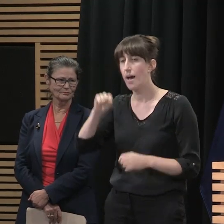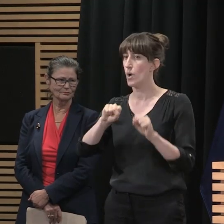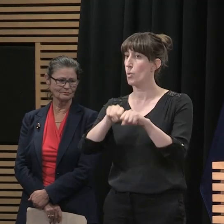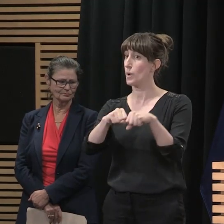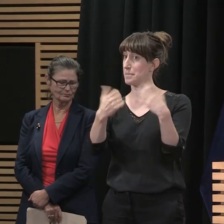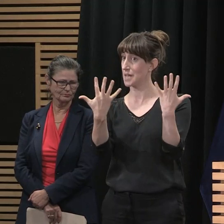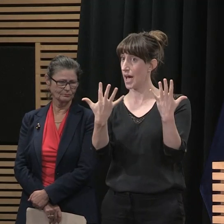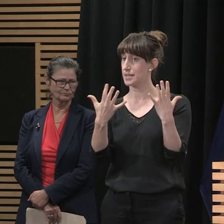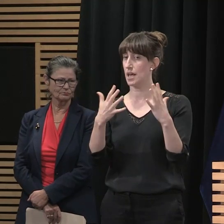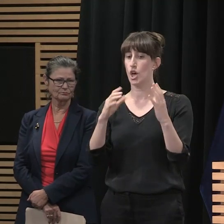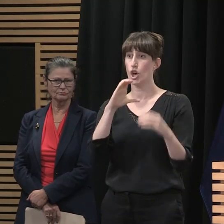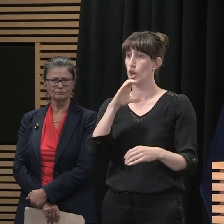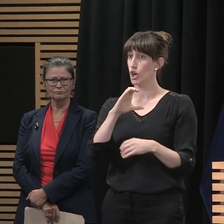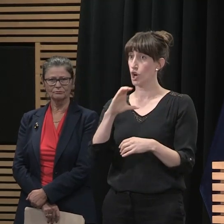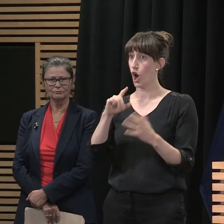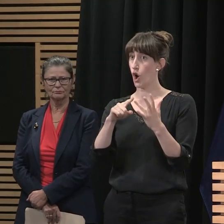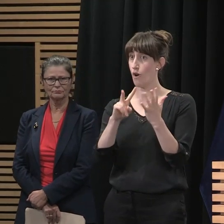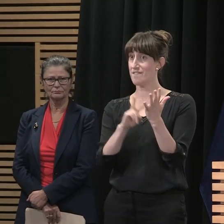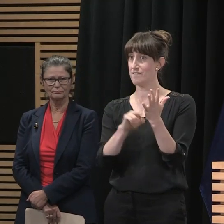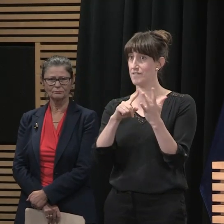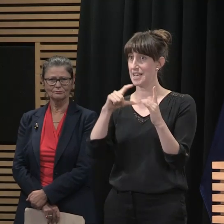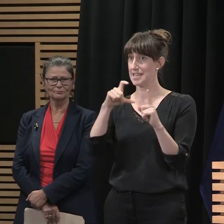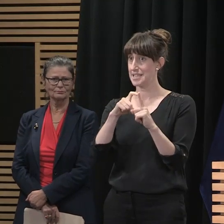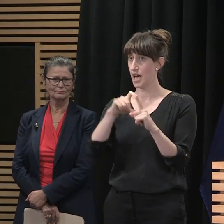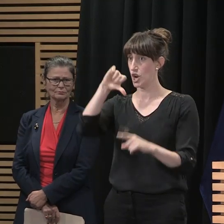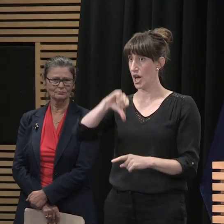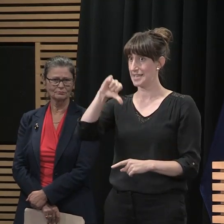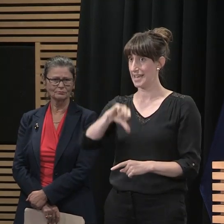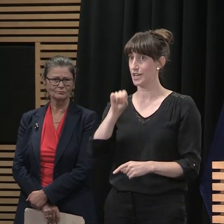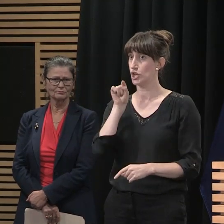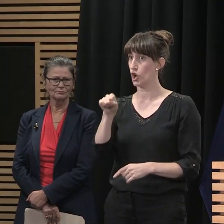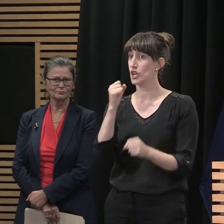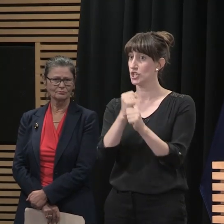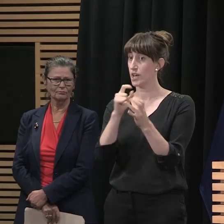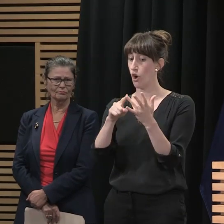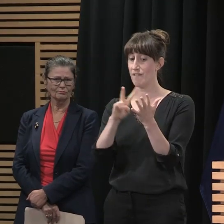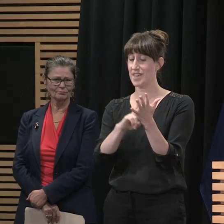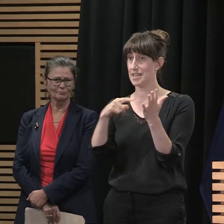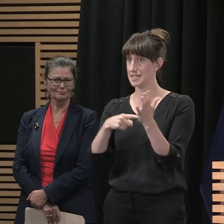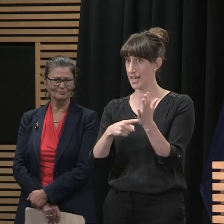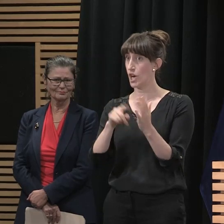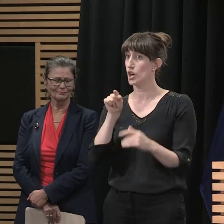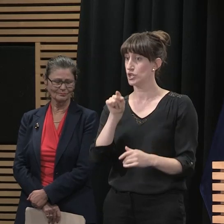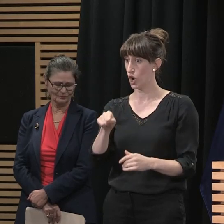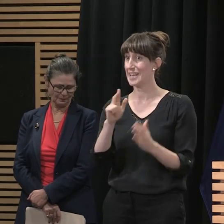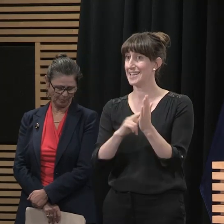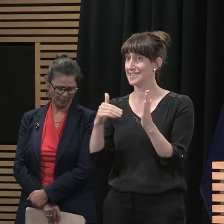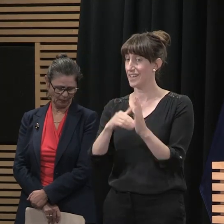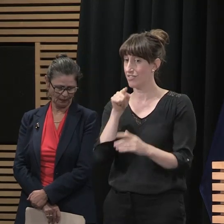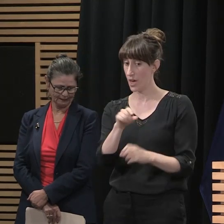website is the first point of call for updates around government actions, help and advice and resources. It is